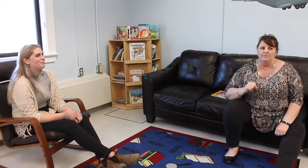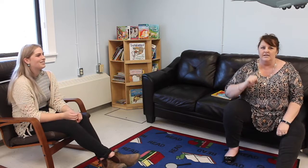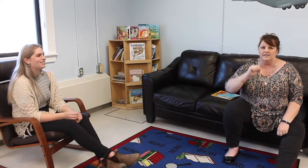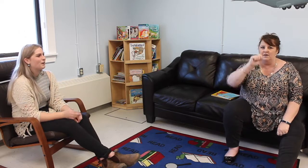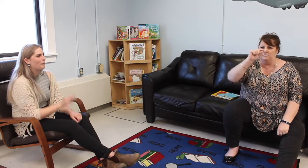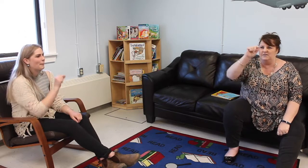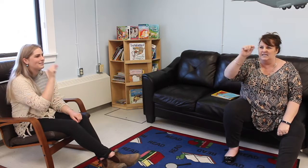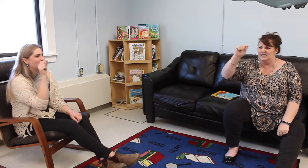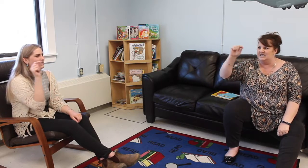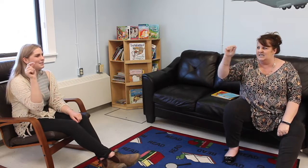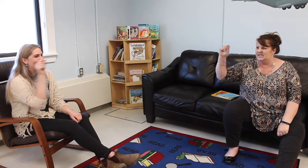bus go